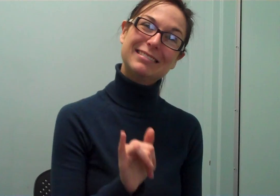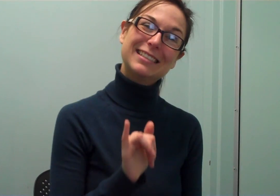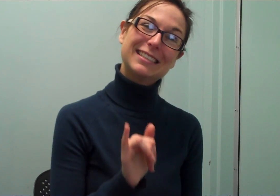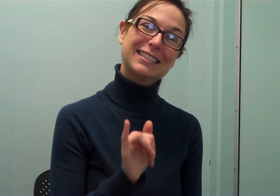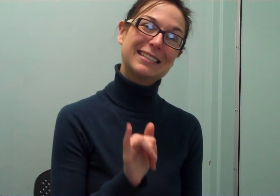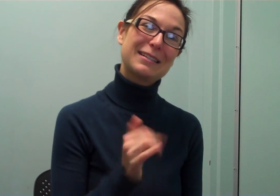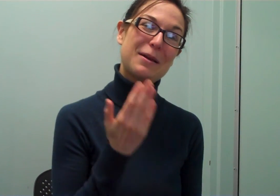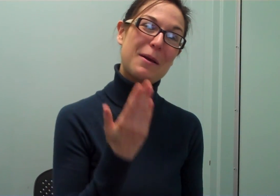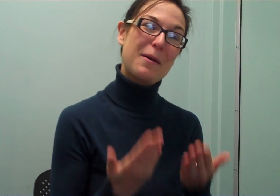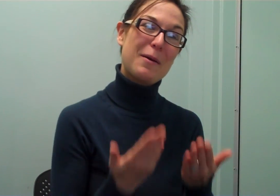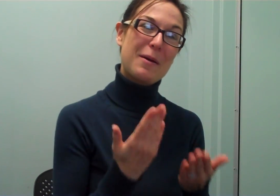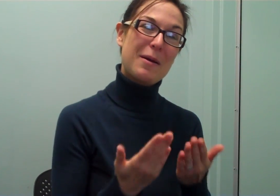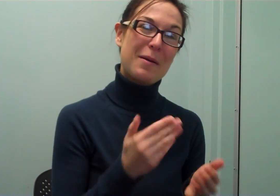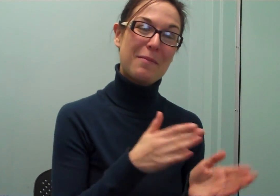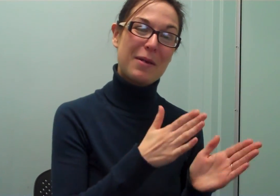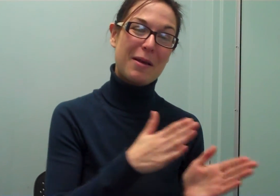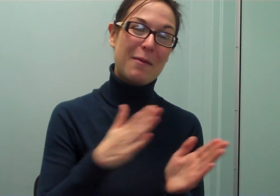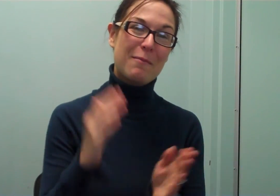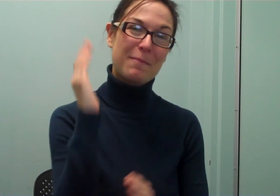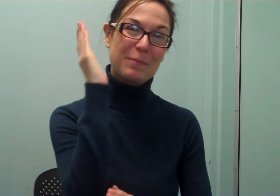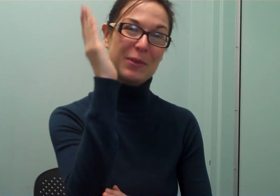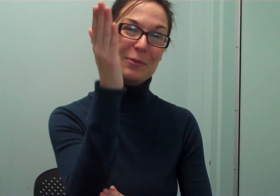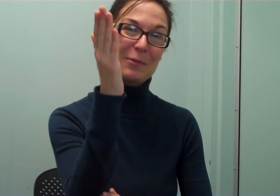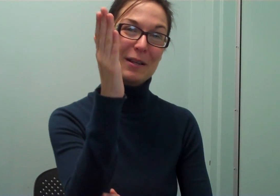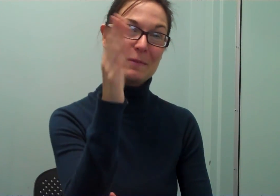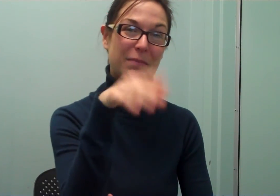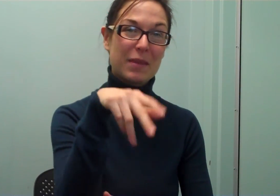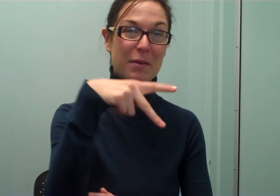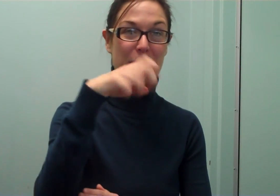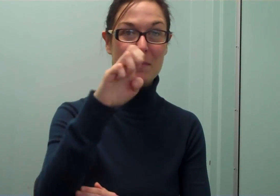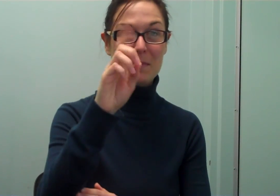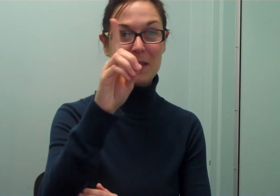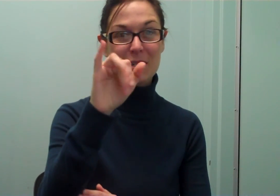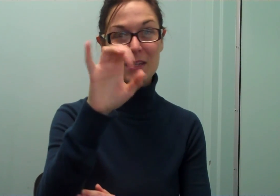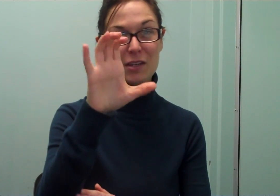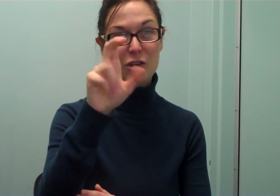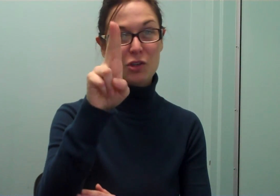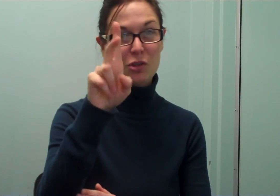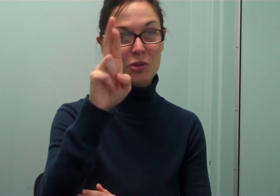out. Maybe a pedicure, so when you're wearing your sandals, your feet will look good.